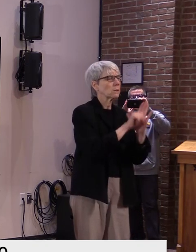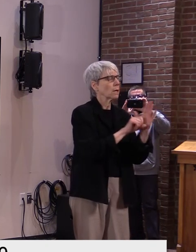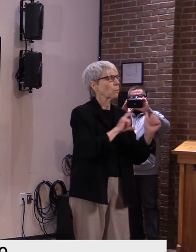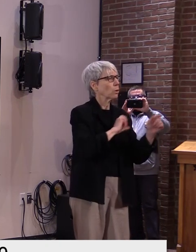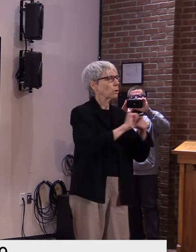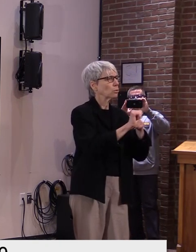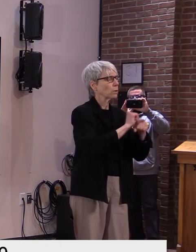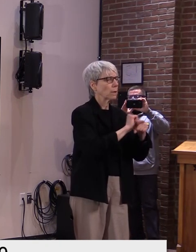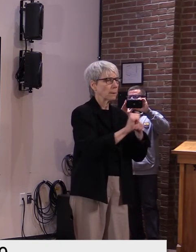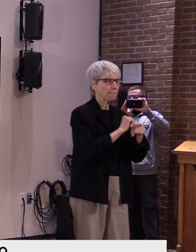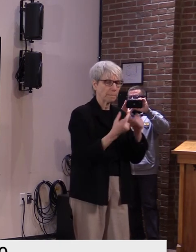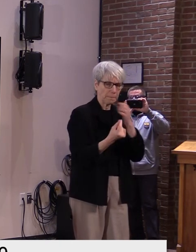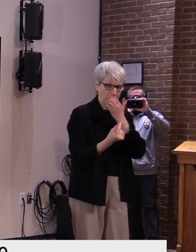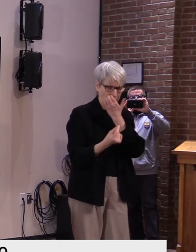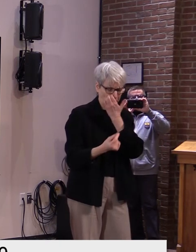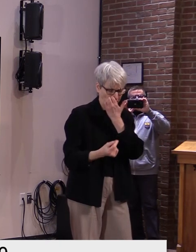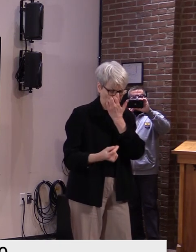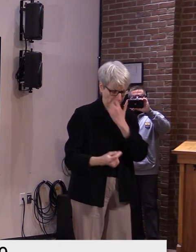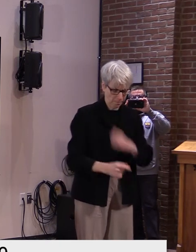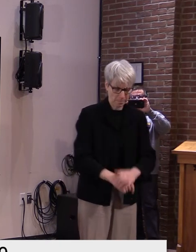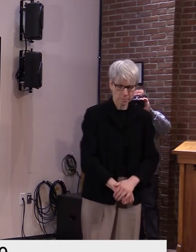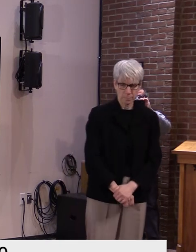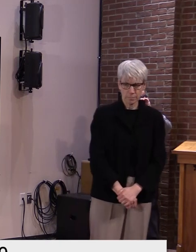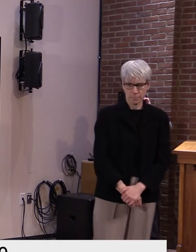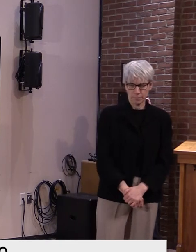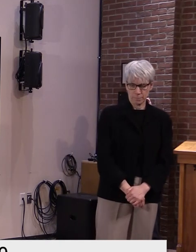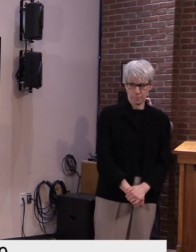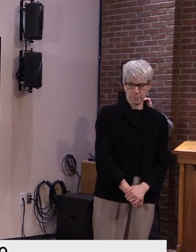at at the police academy.